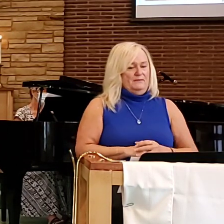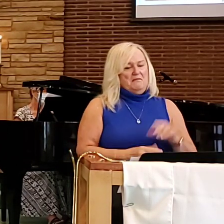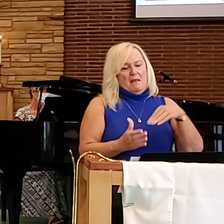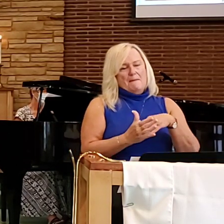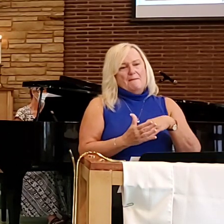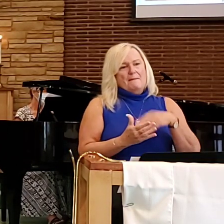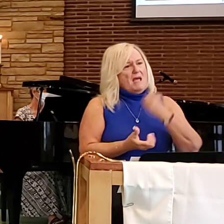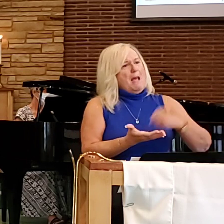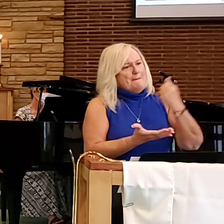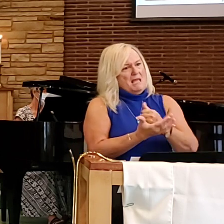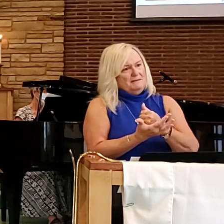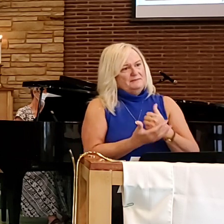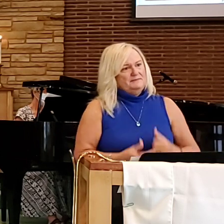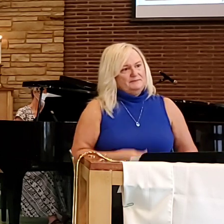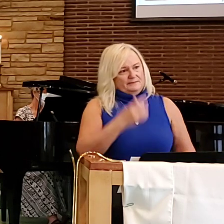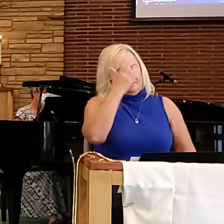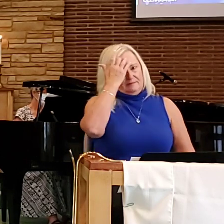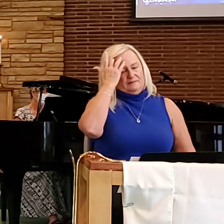Amen.